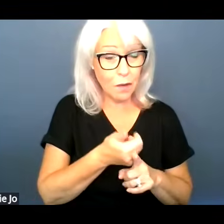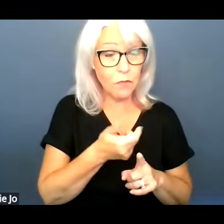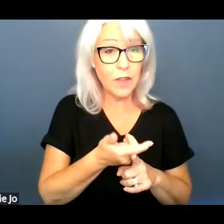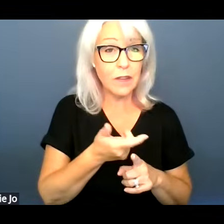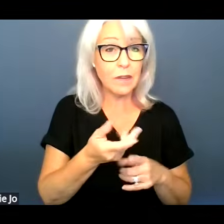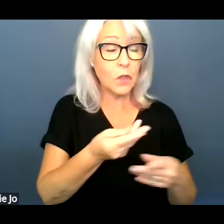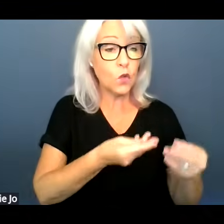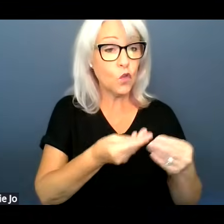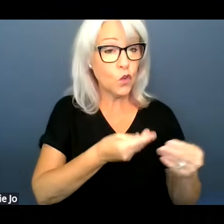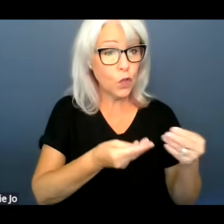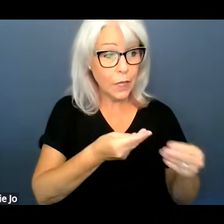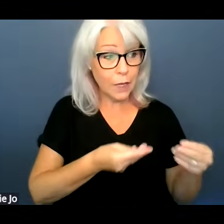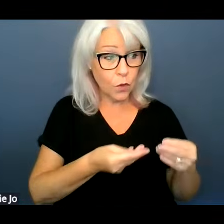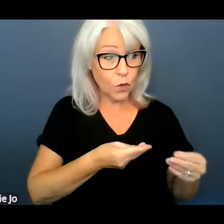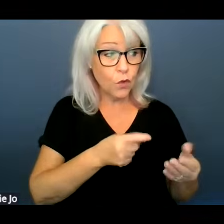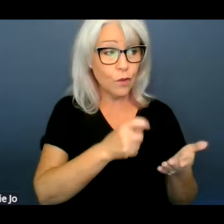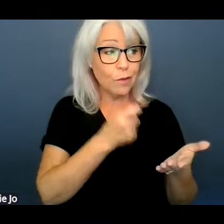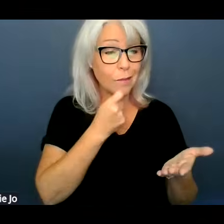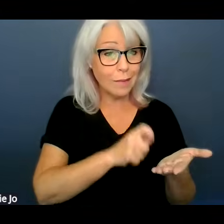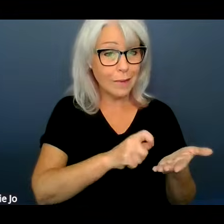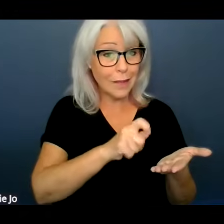of petitions.